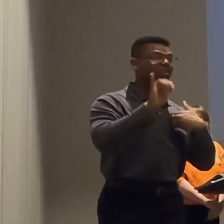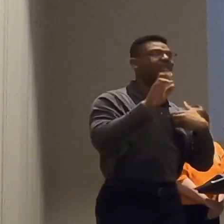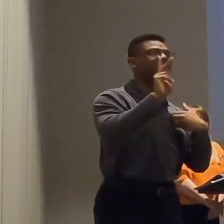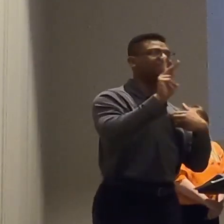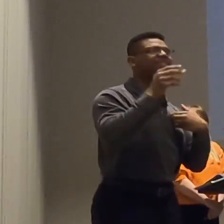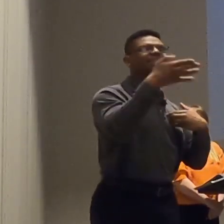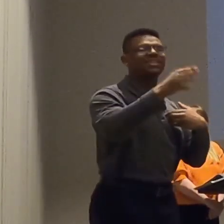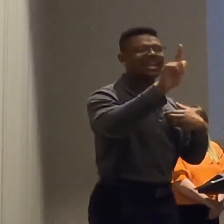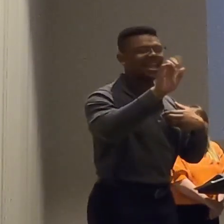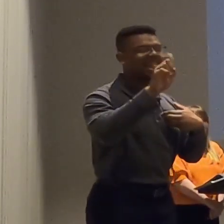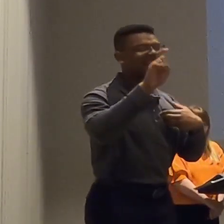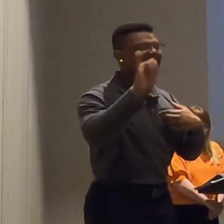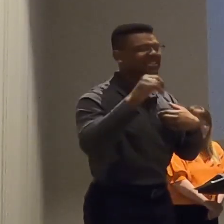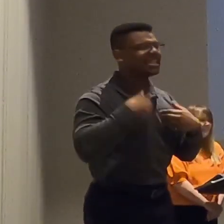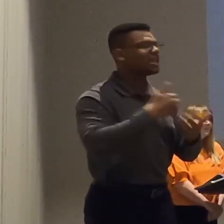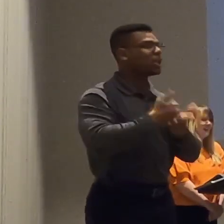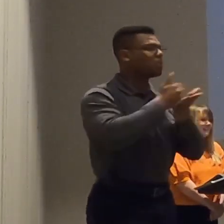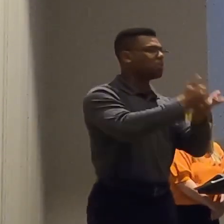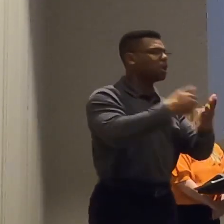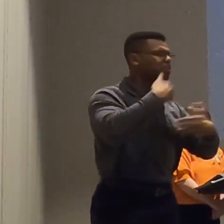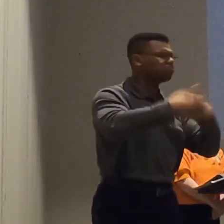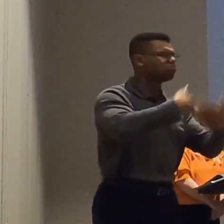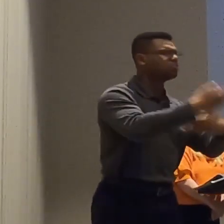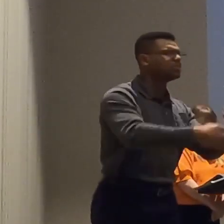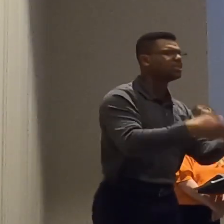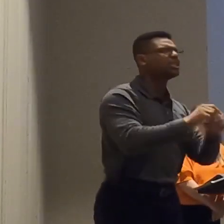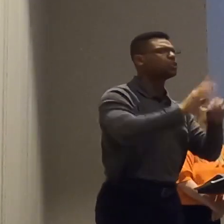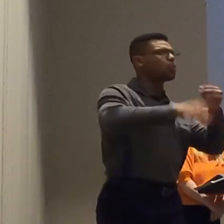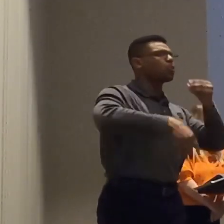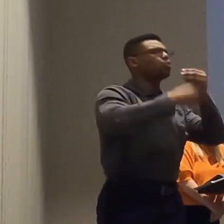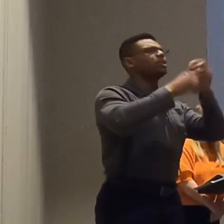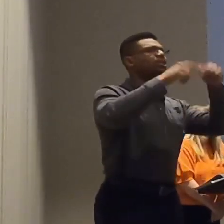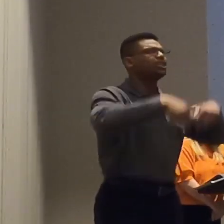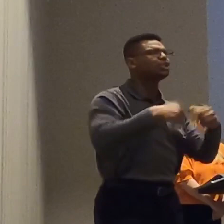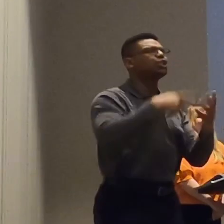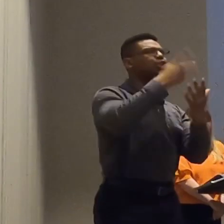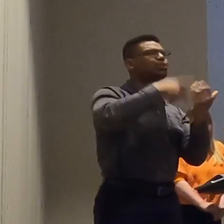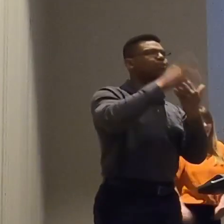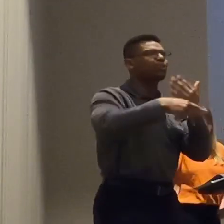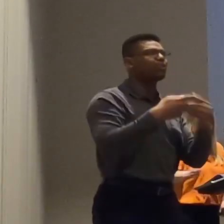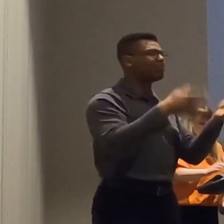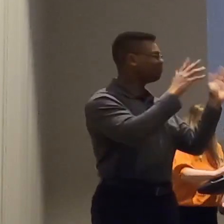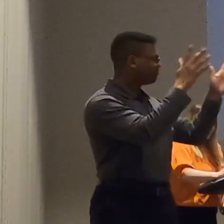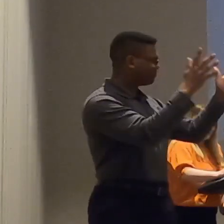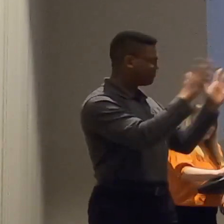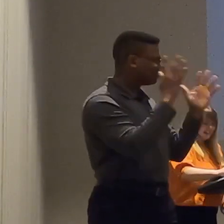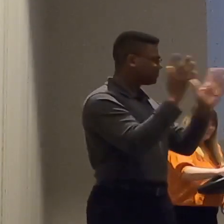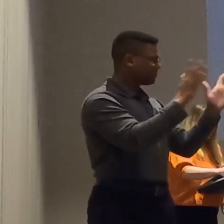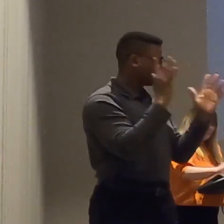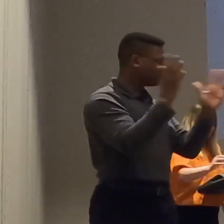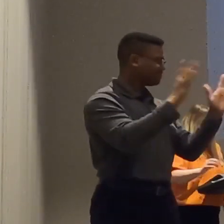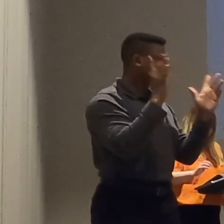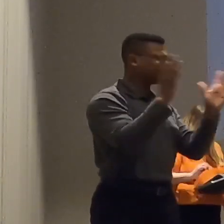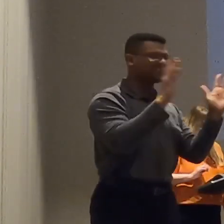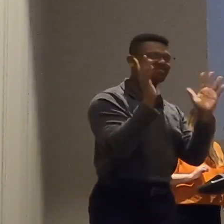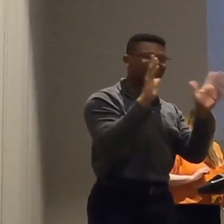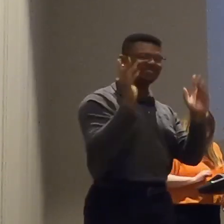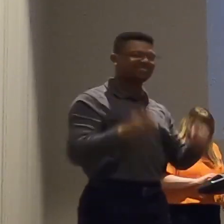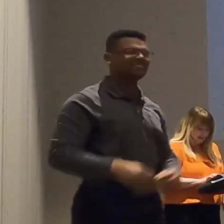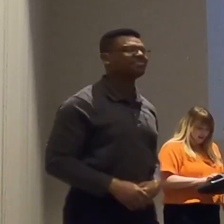are going to be helping throughout this, and it's a great addition to this program. We're very yes.